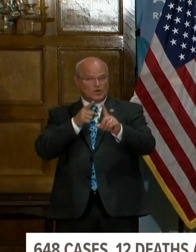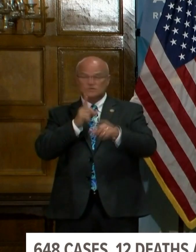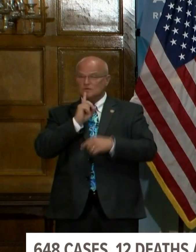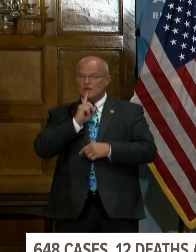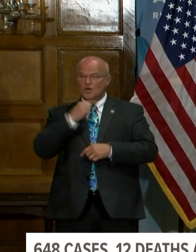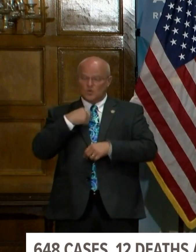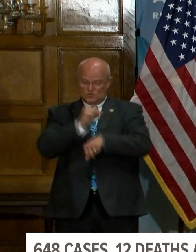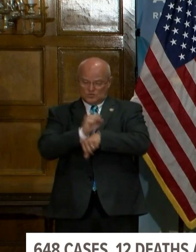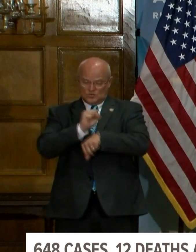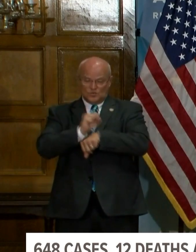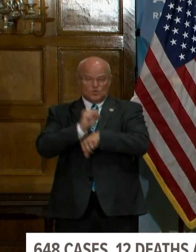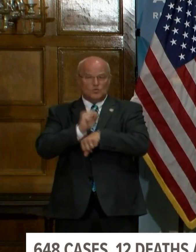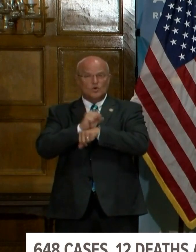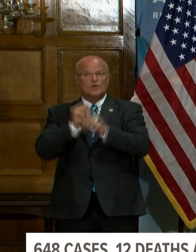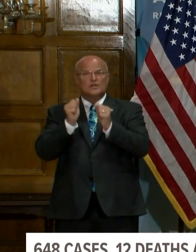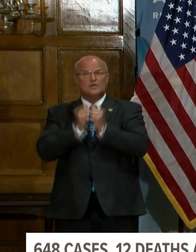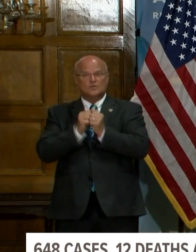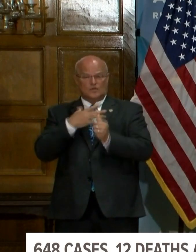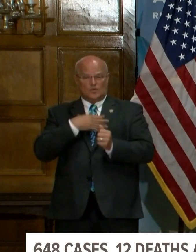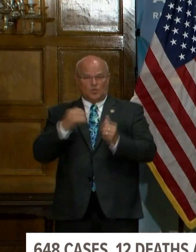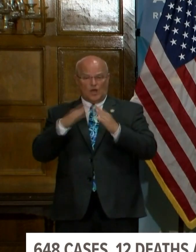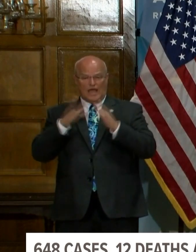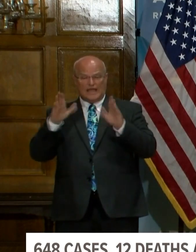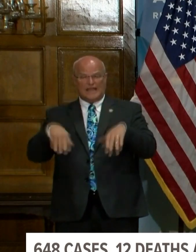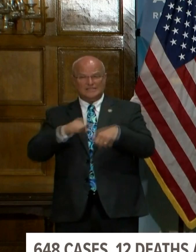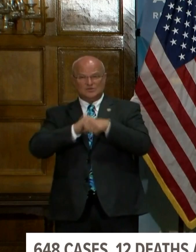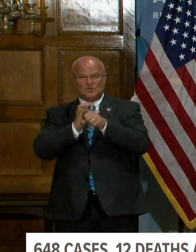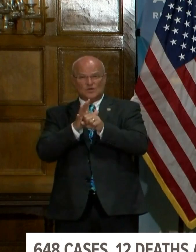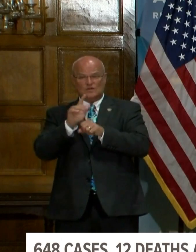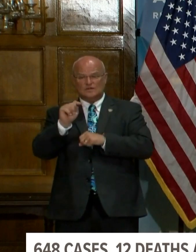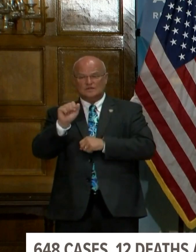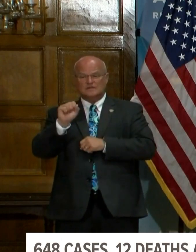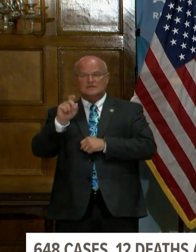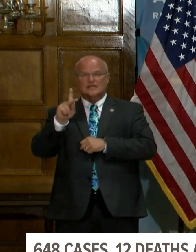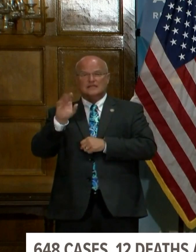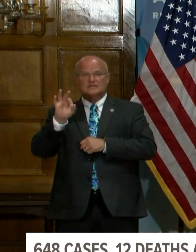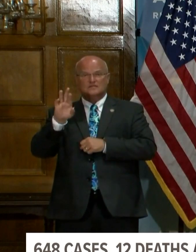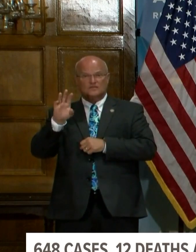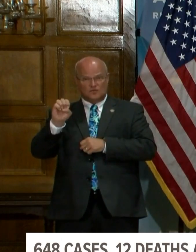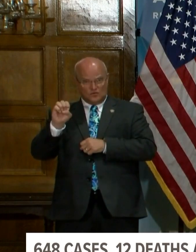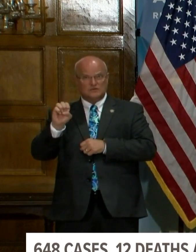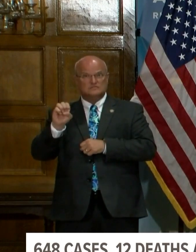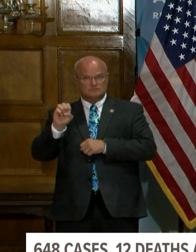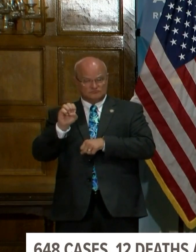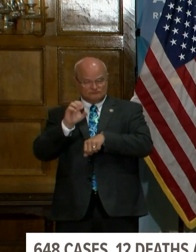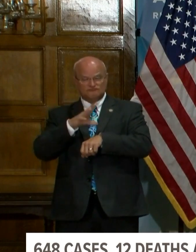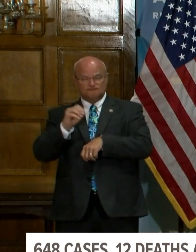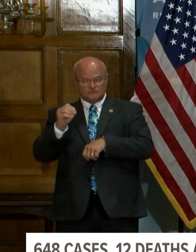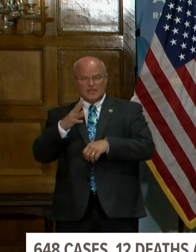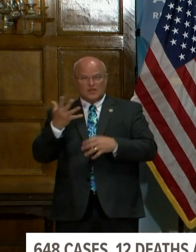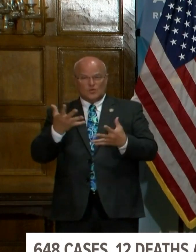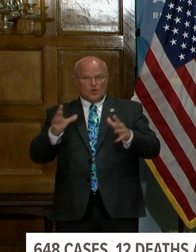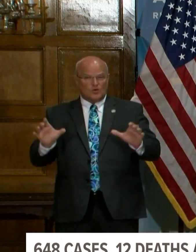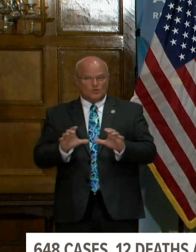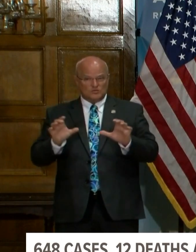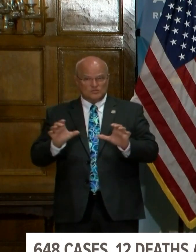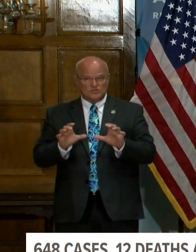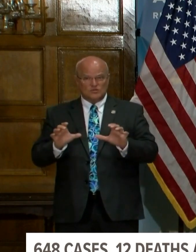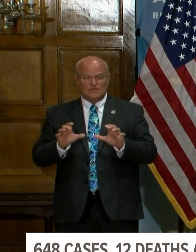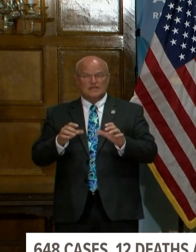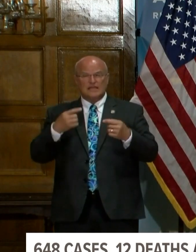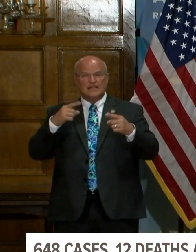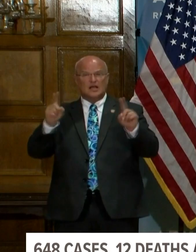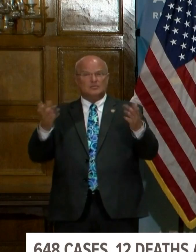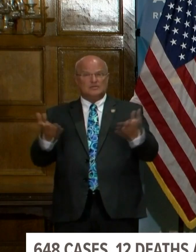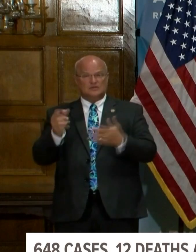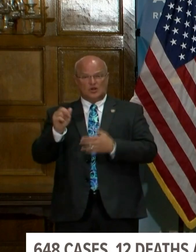absolutely, we're working with the White House Coronavirus Task Force and what we're doing and